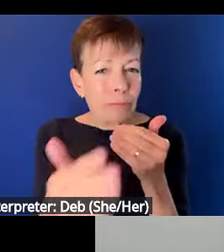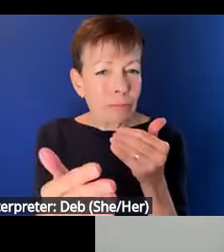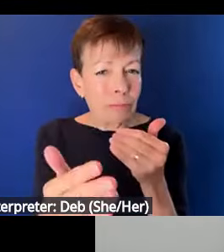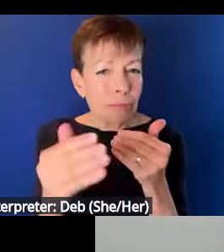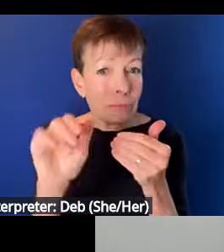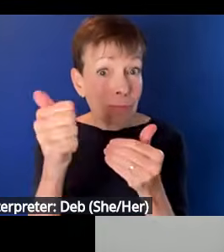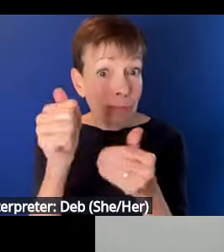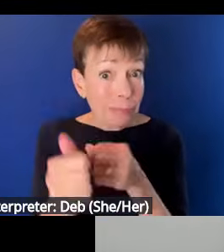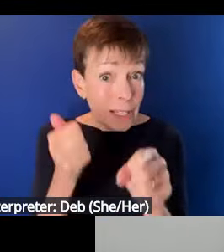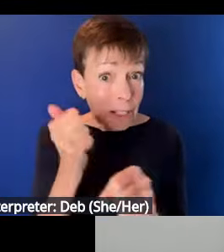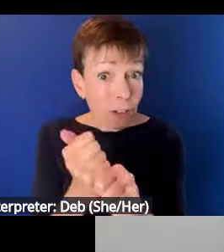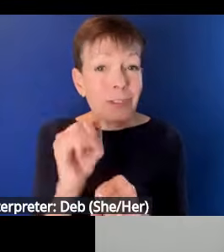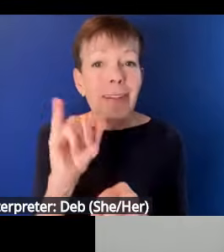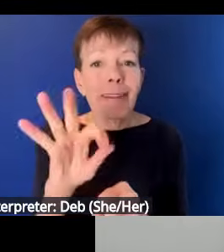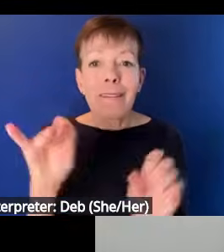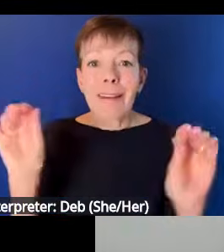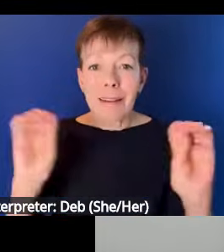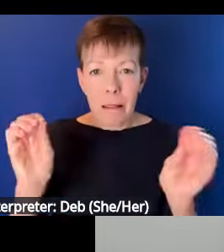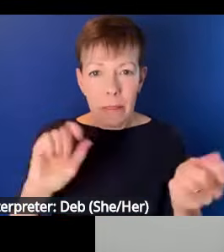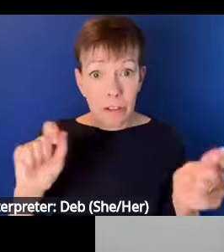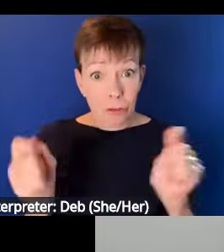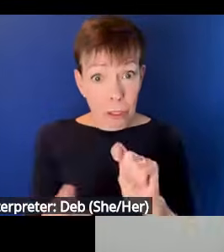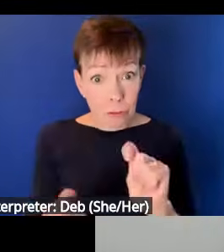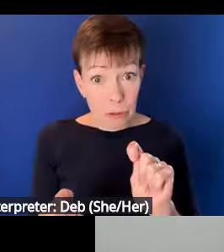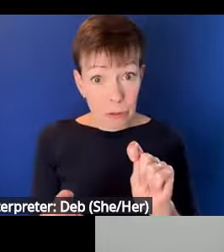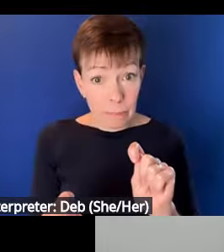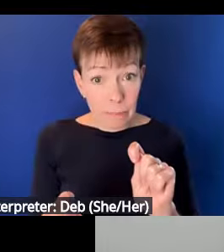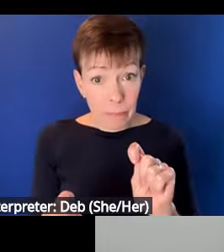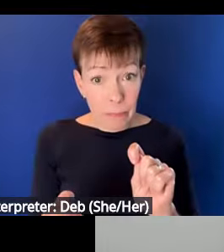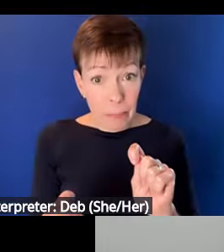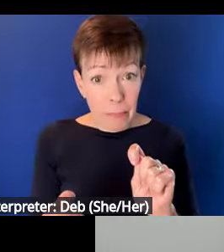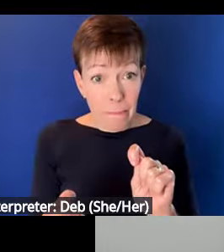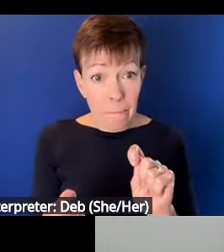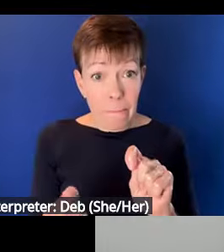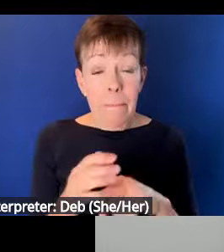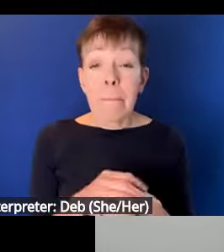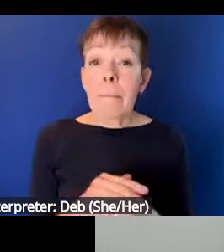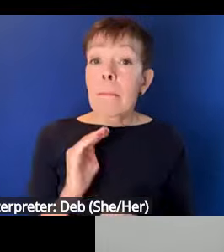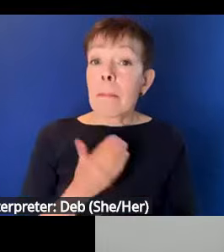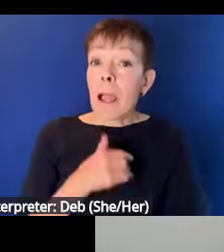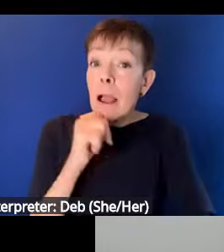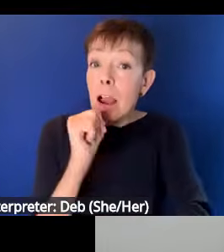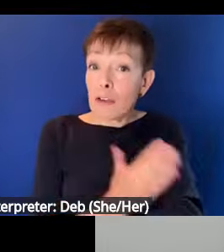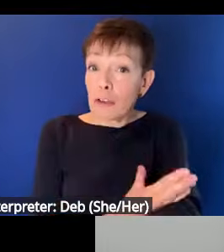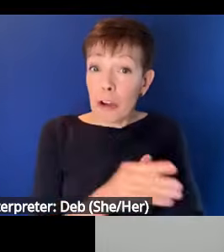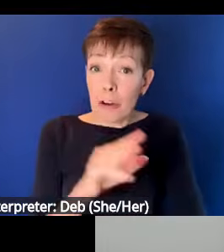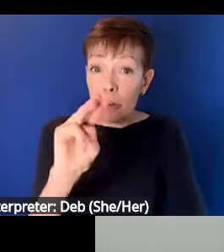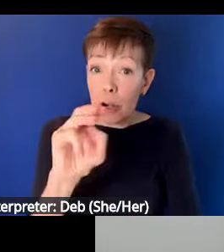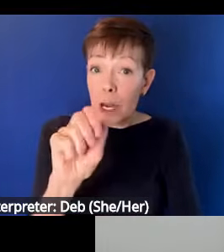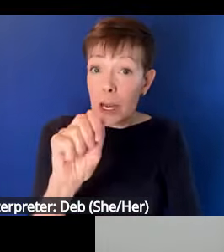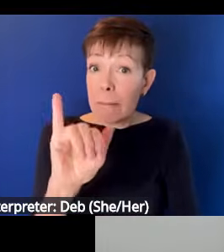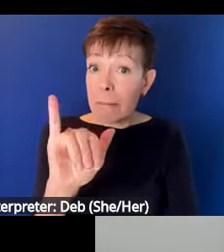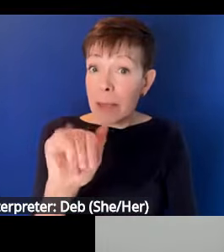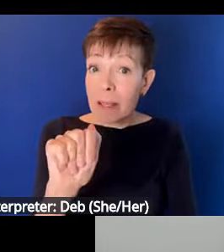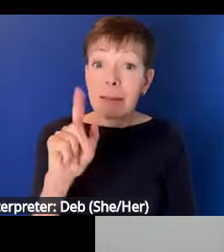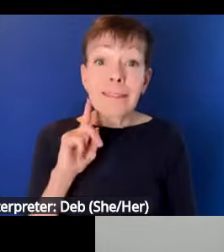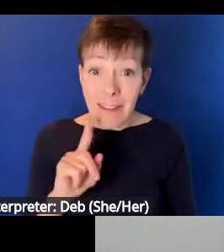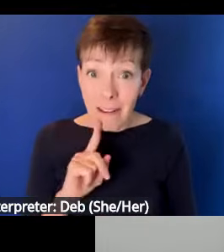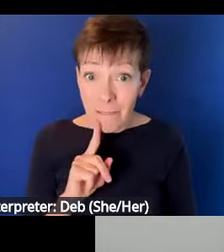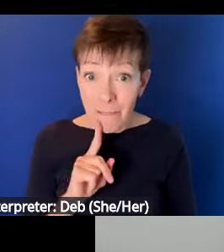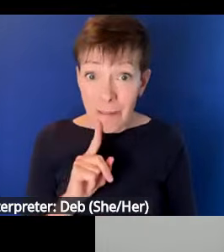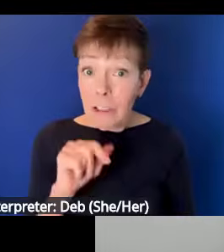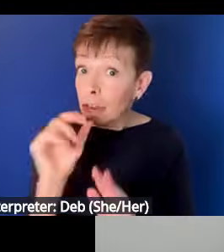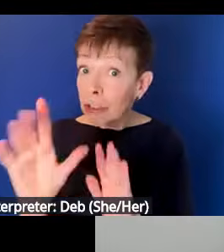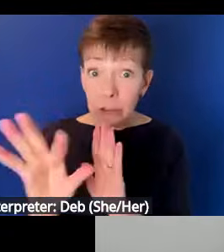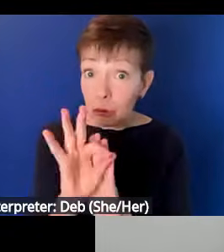if things don't change. So our daughter here, she's there. She didn't choose this,